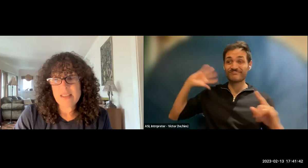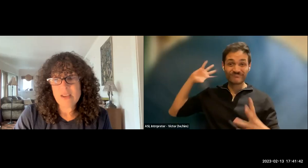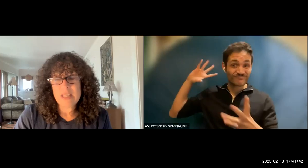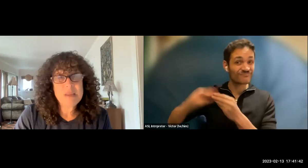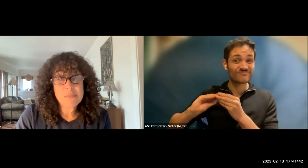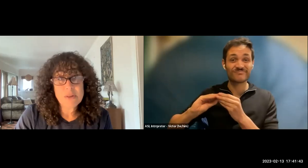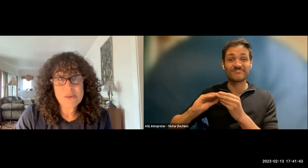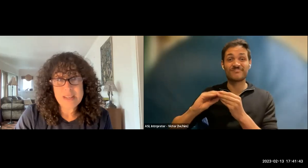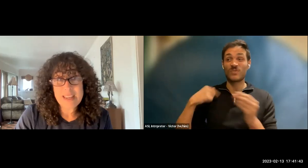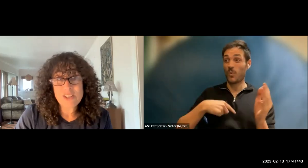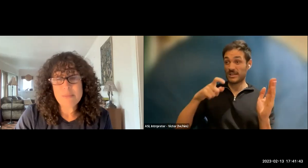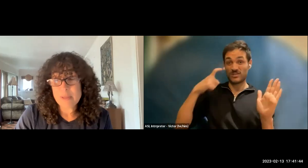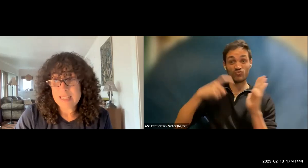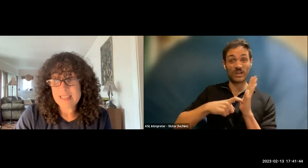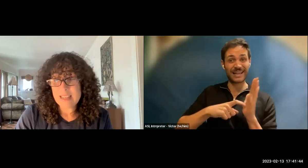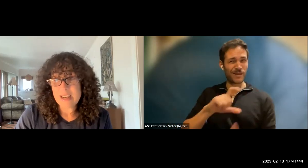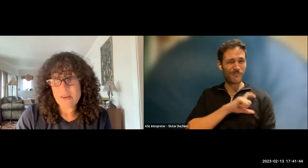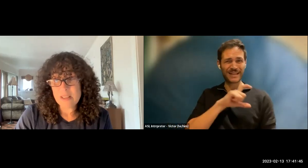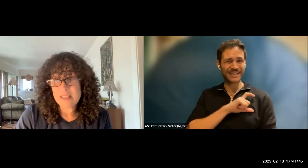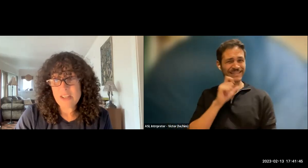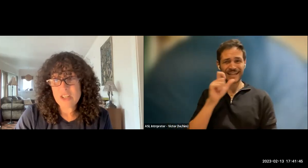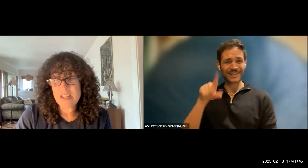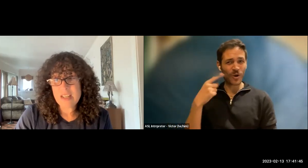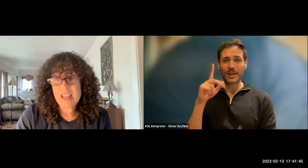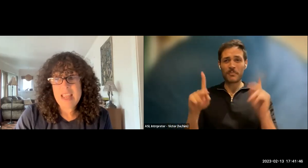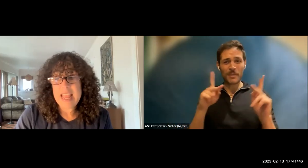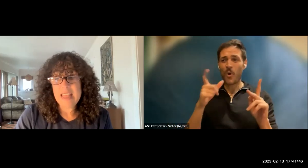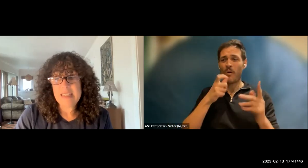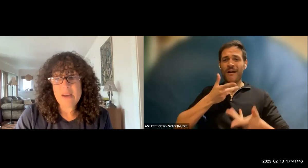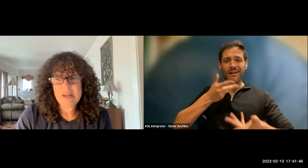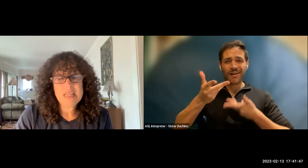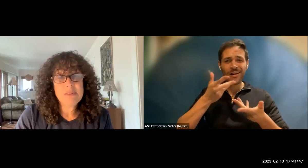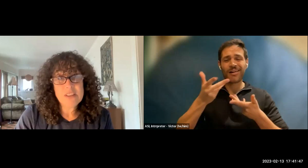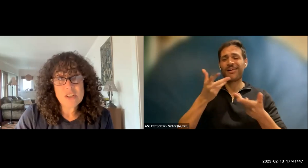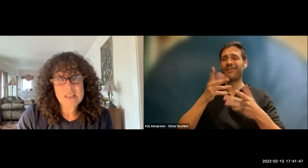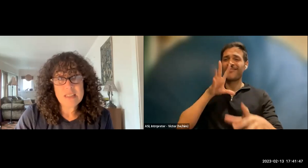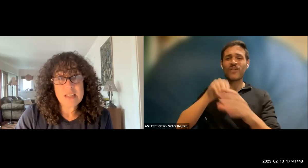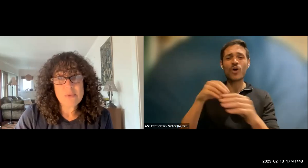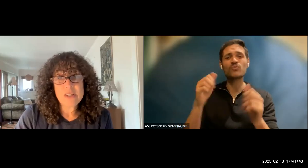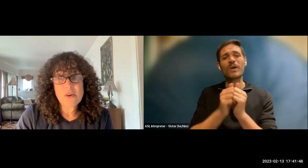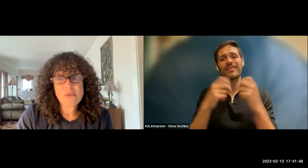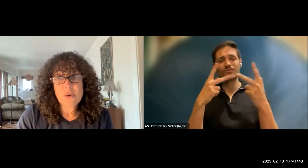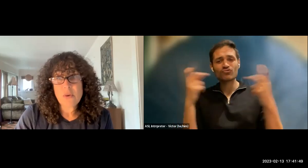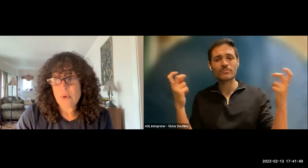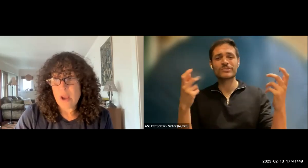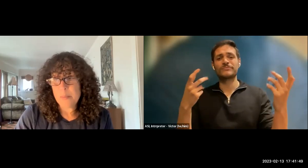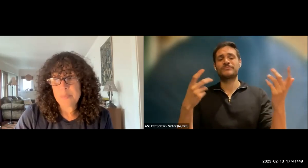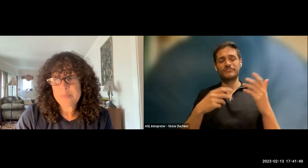police are not the only people who engage in policing and criminalization, and that we need to be vigilant that we